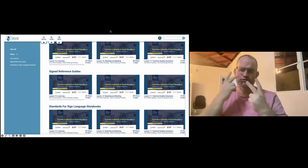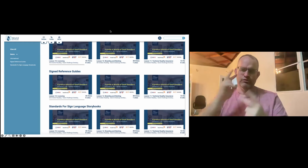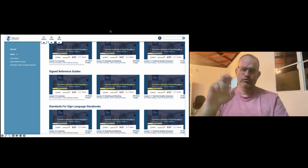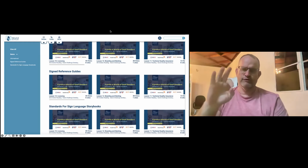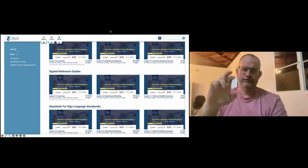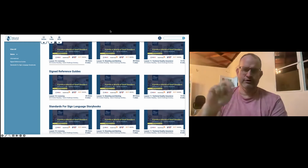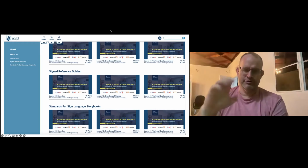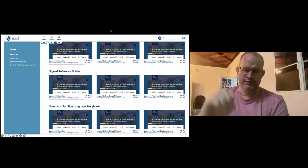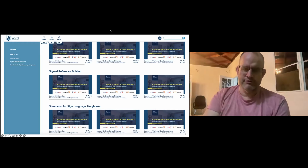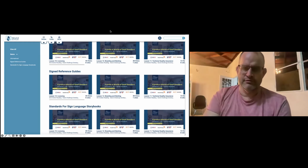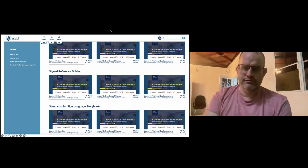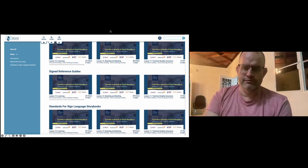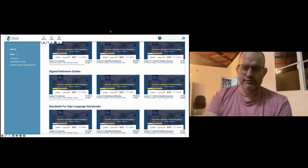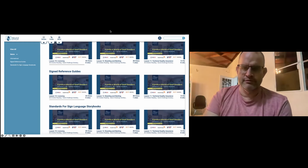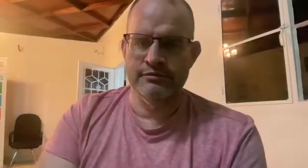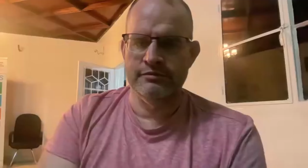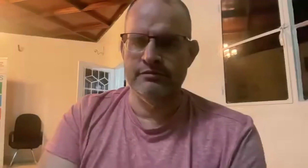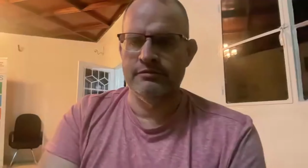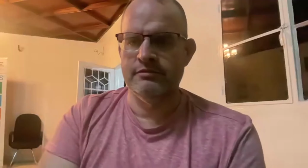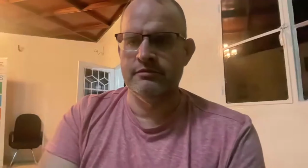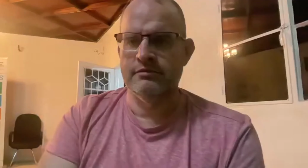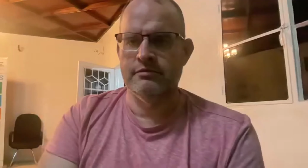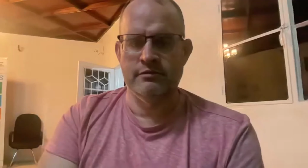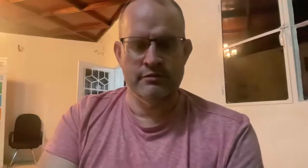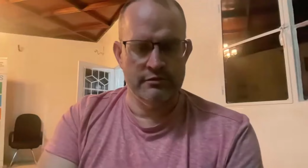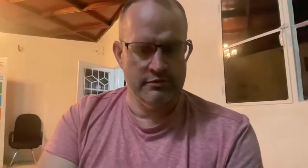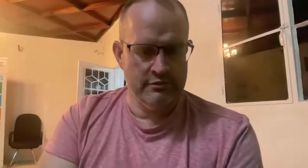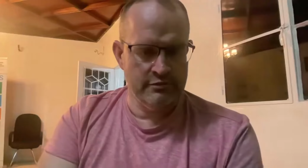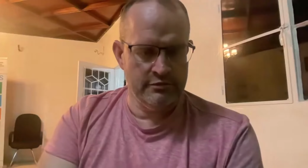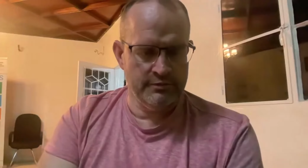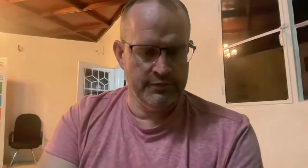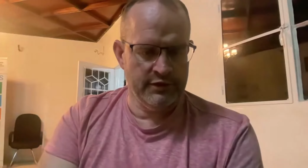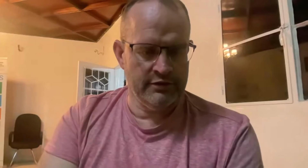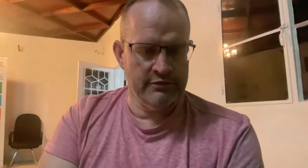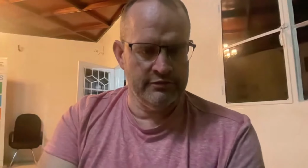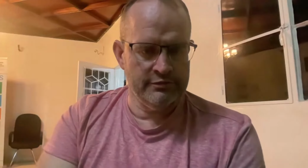For example, we have a YouTube video that talks about the visual reference.